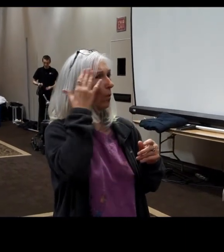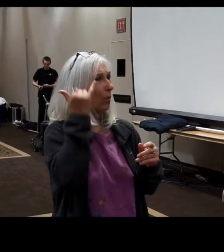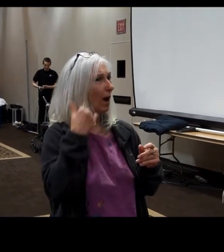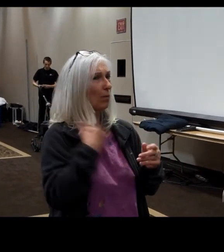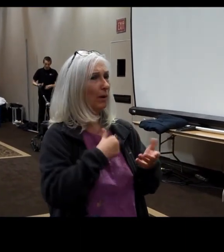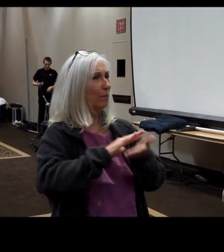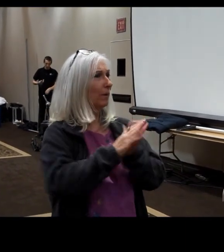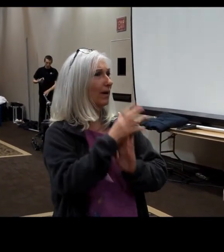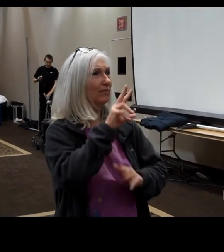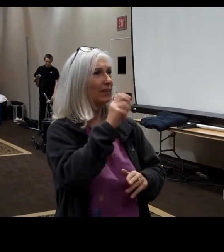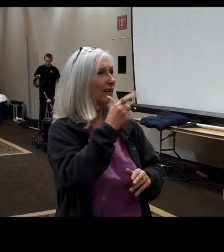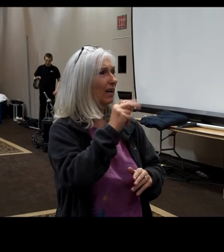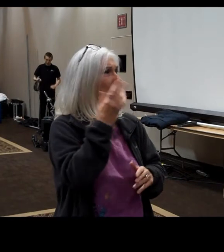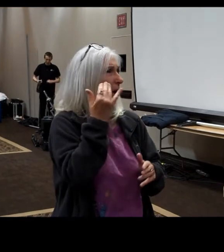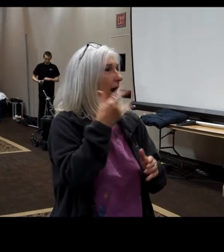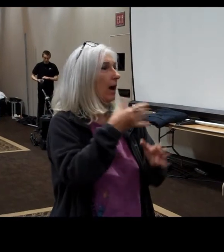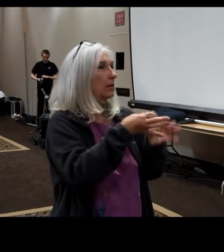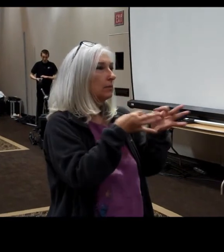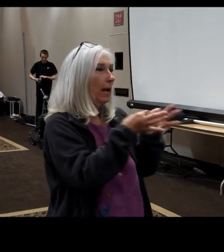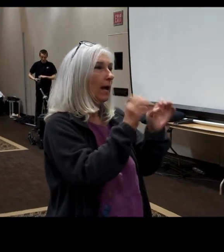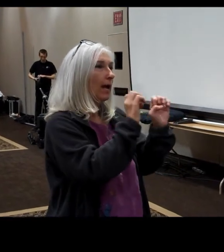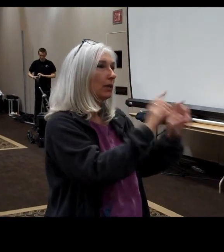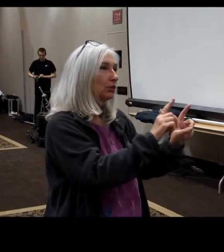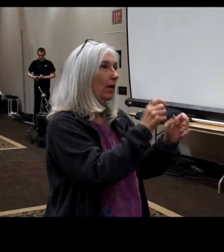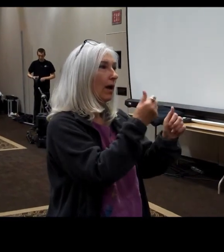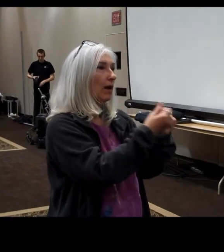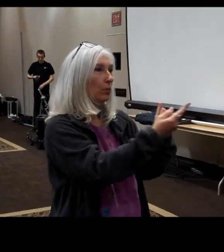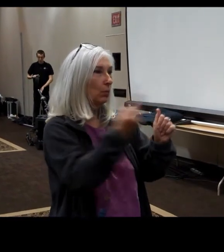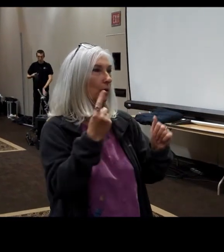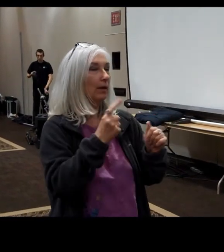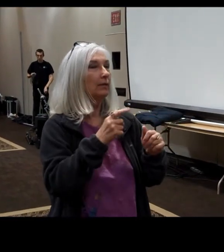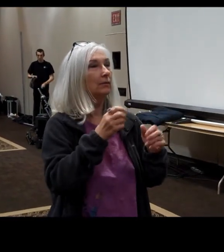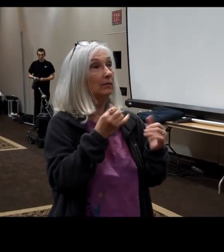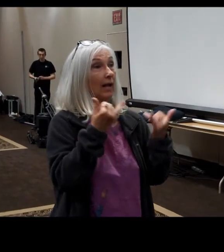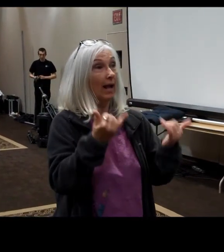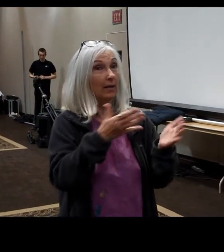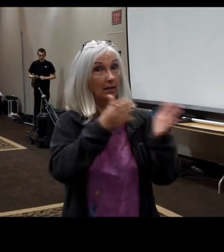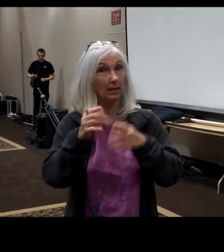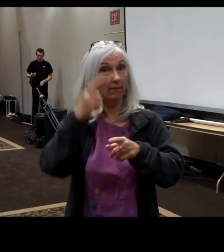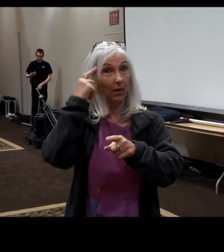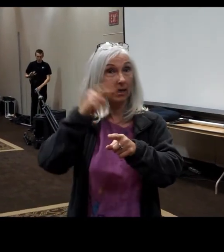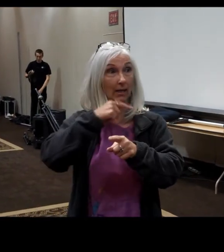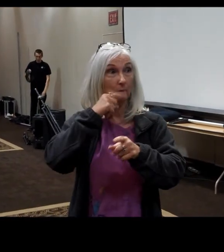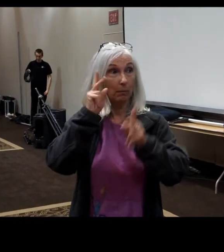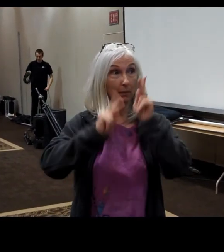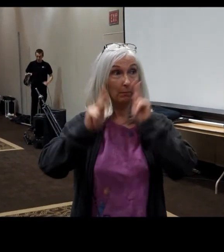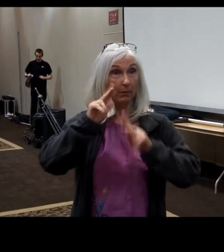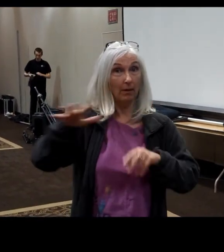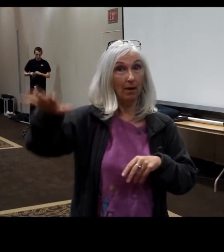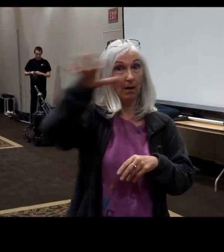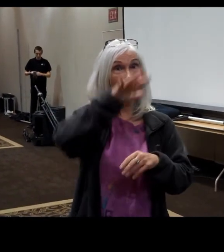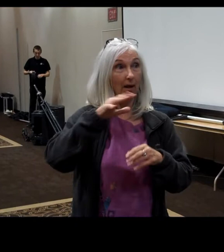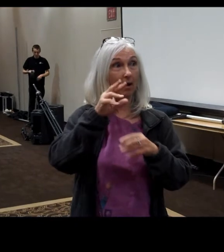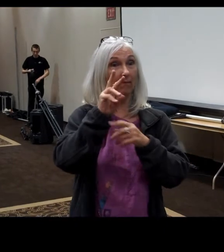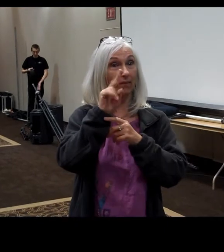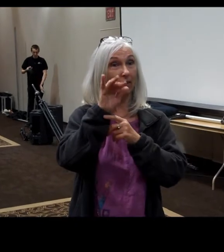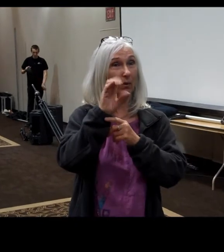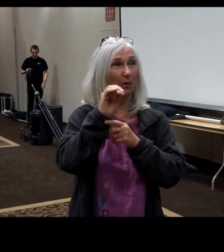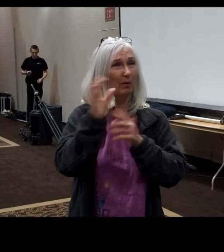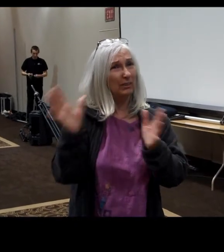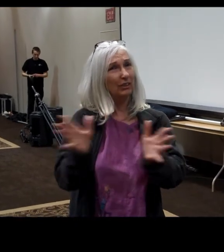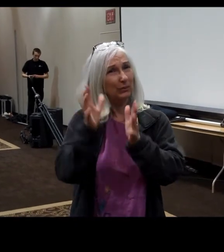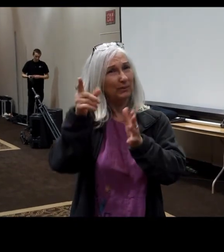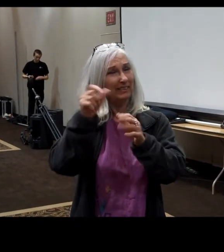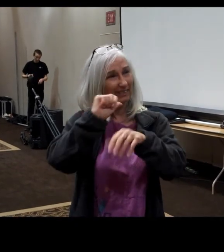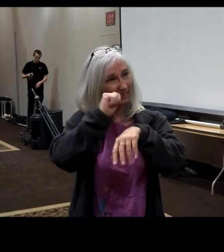the deaf community to become vegans, and I'm educating everyone in the deaf community. And now for people that are